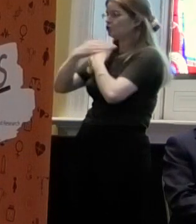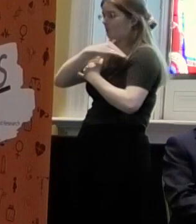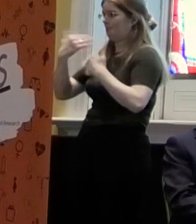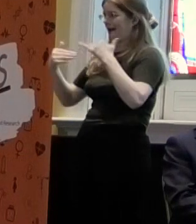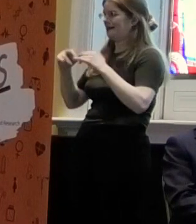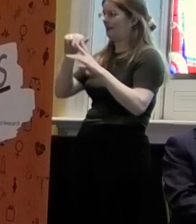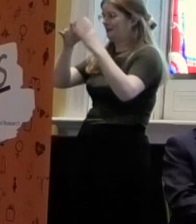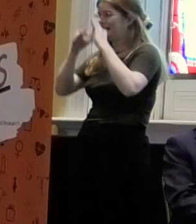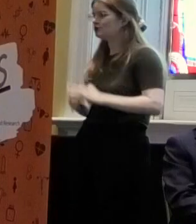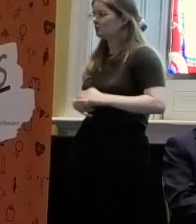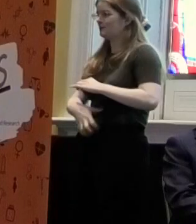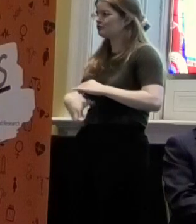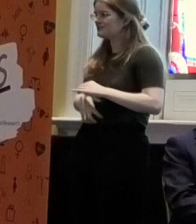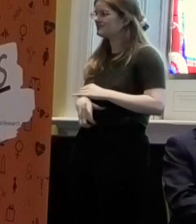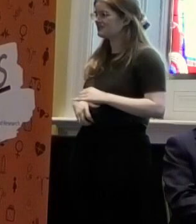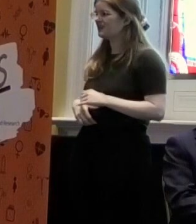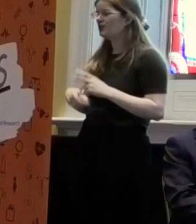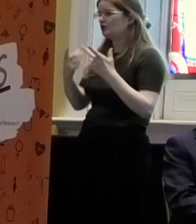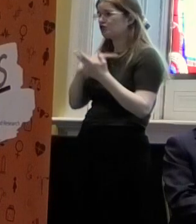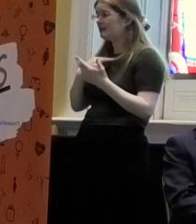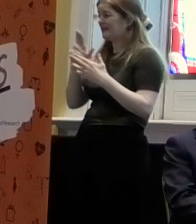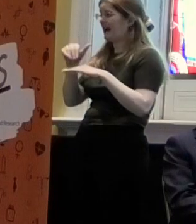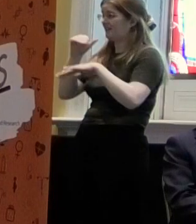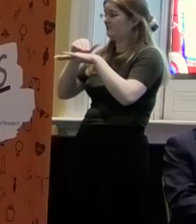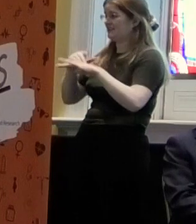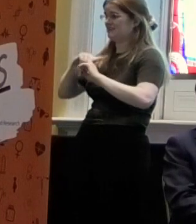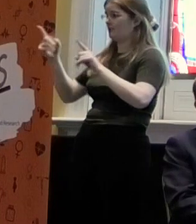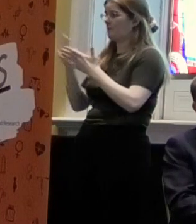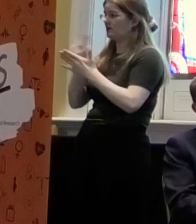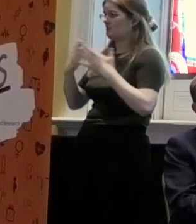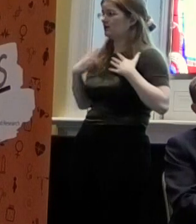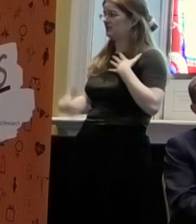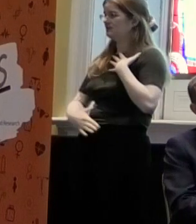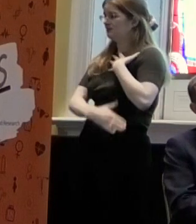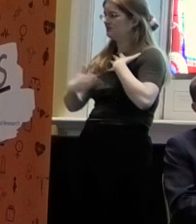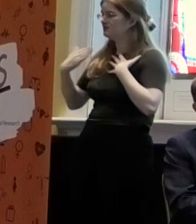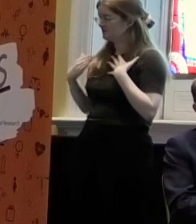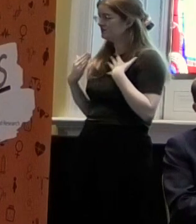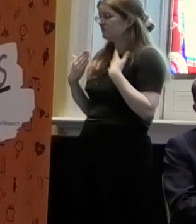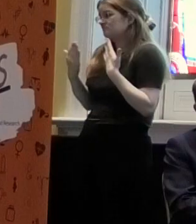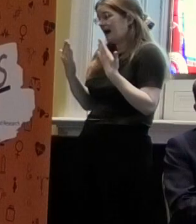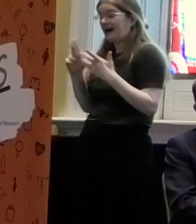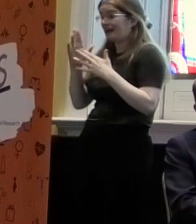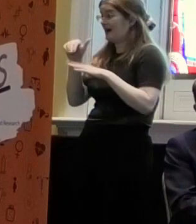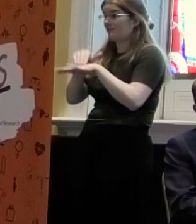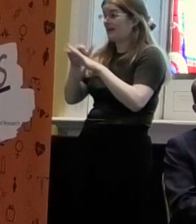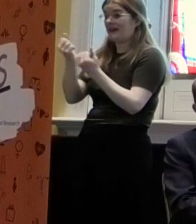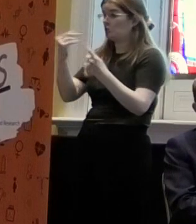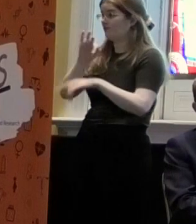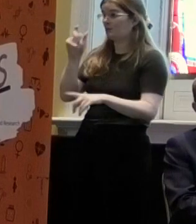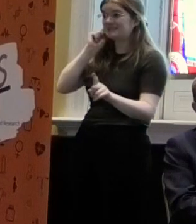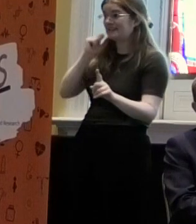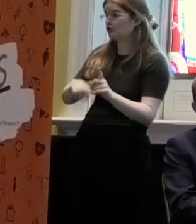can be really what we call protean. It can affect different systems, but it can affect, you know, anybody from adolescent